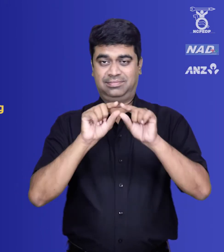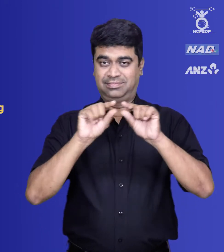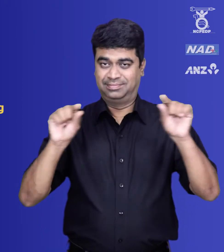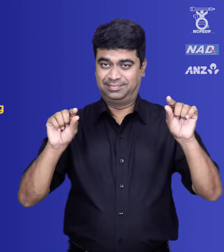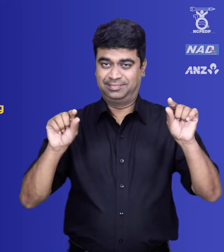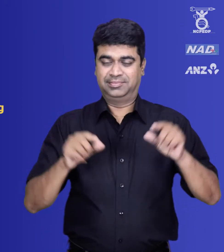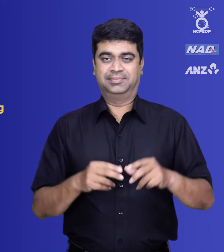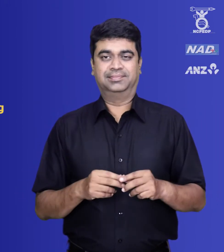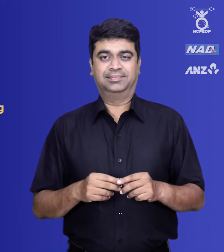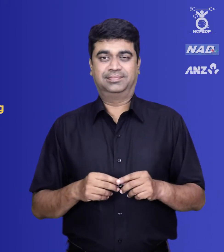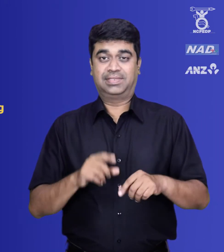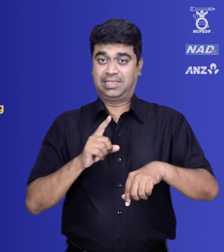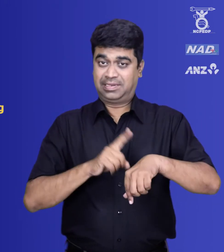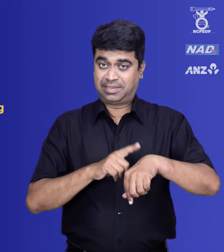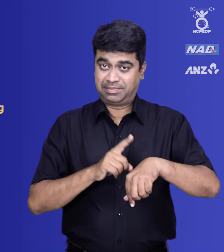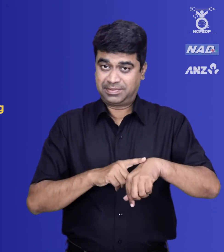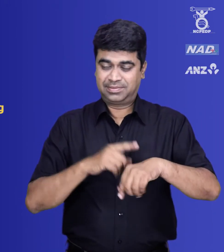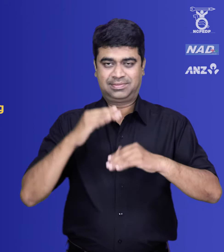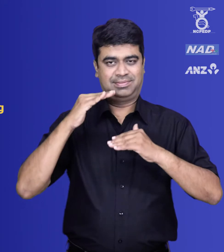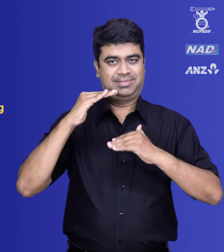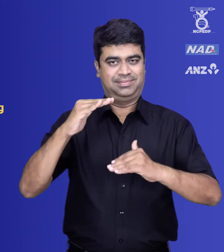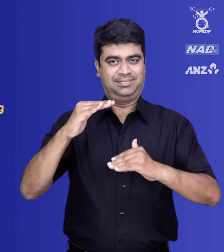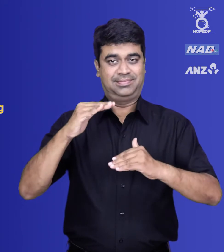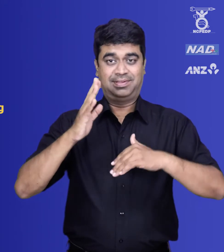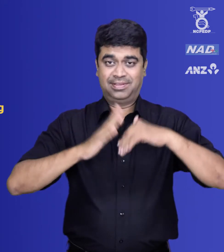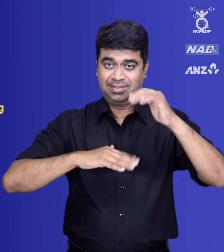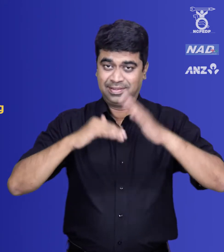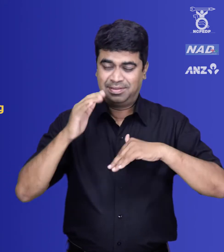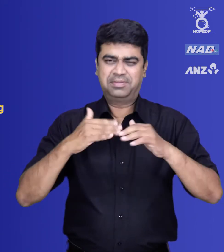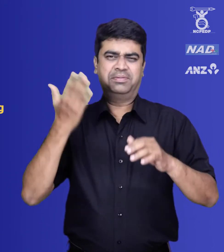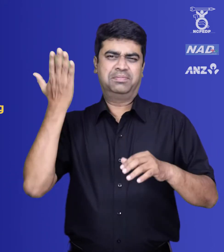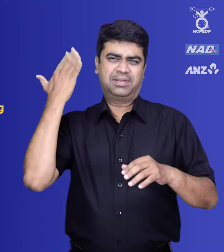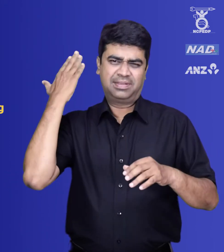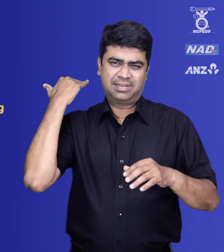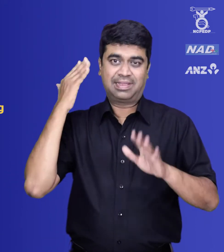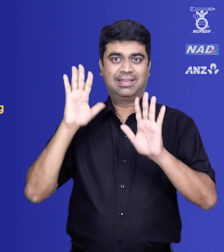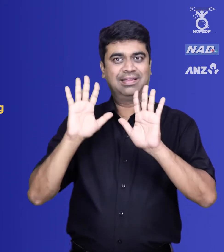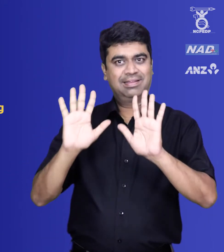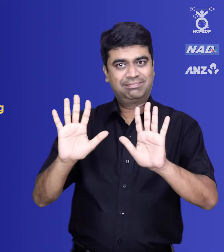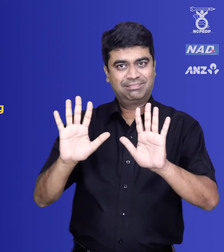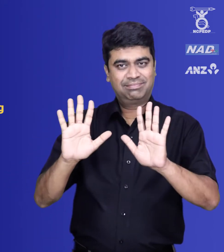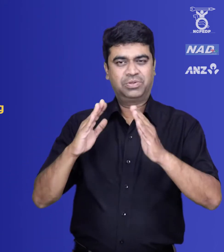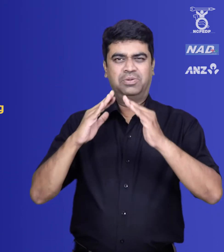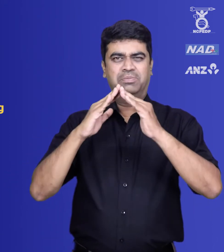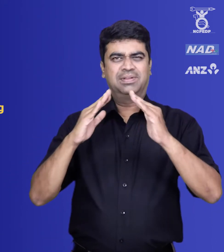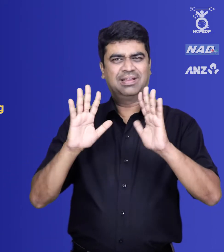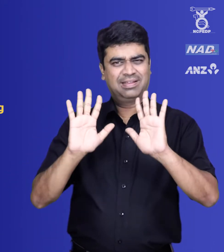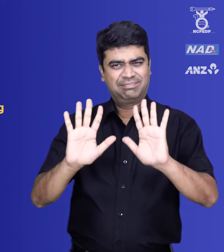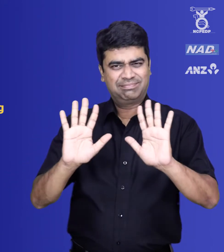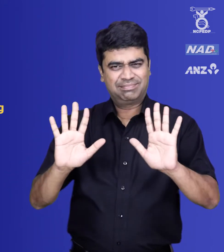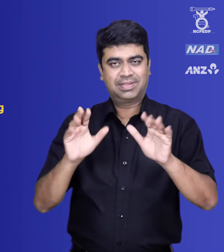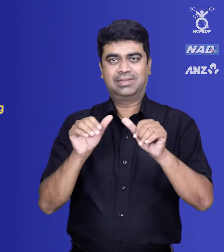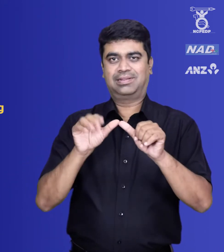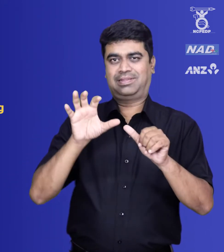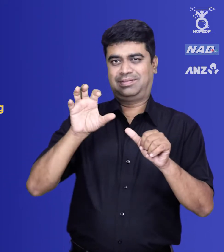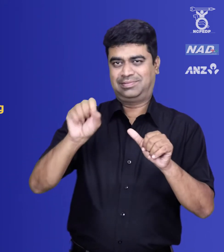45. Time limit for making existing infrastructure and premises accessible